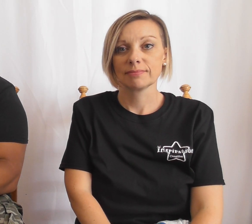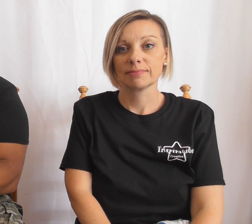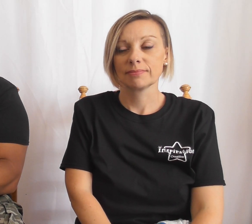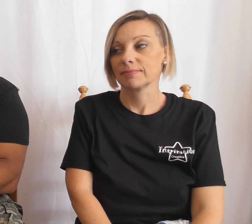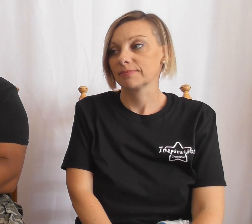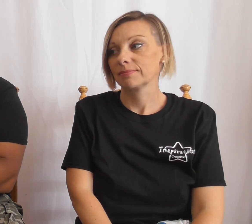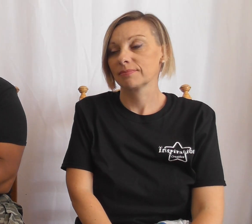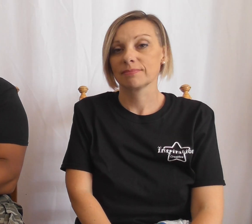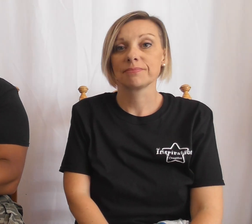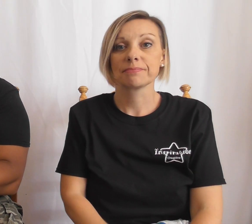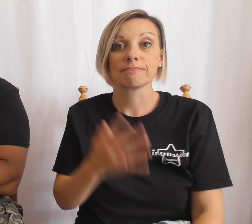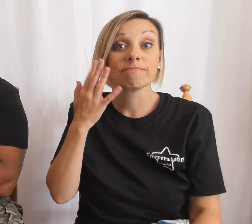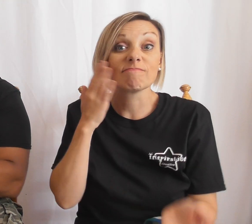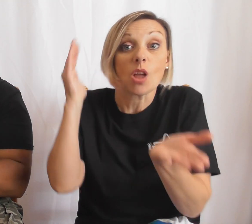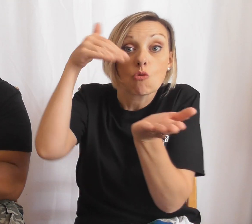Now, at work,